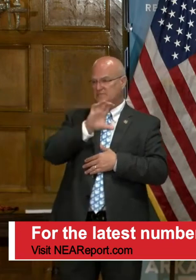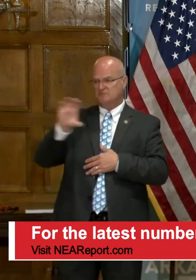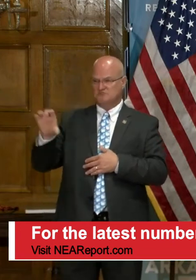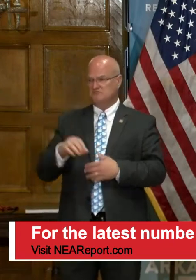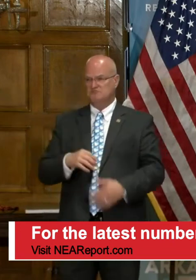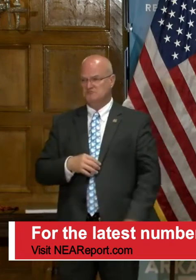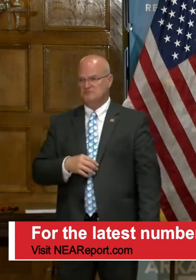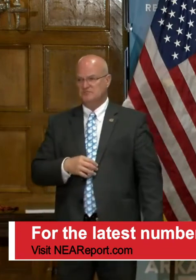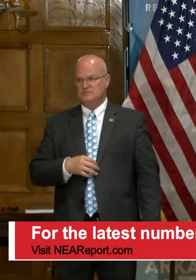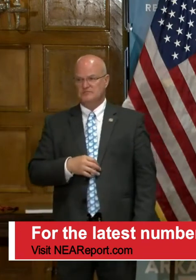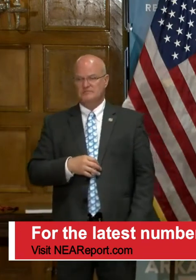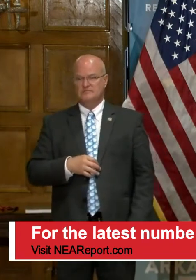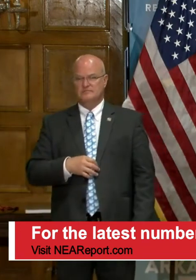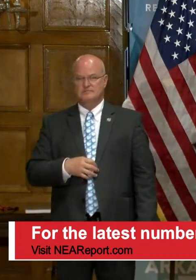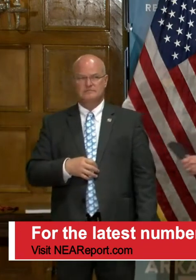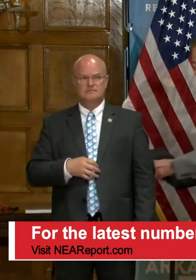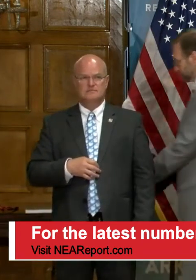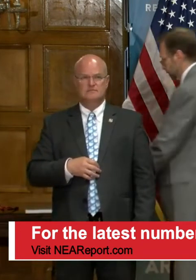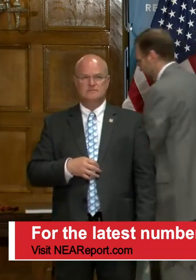Louisiana.